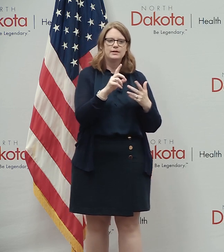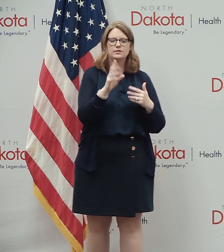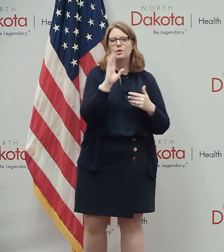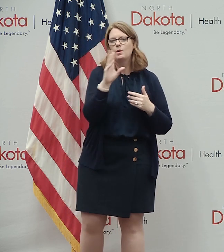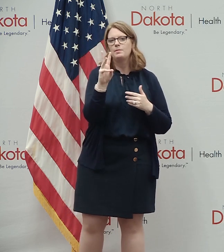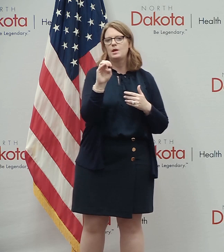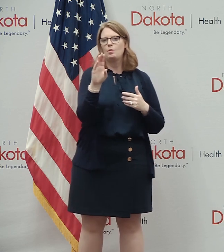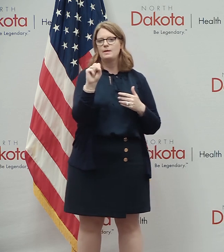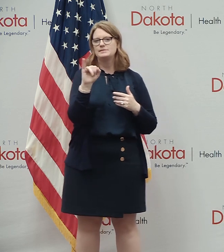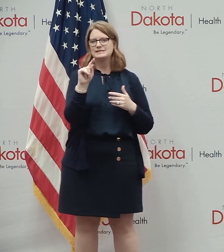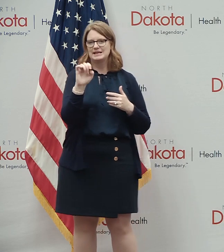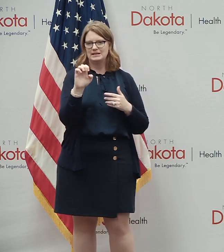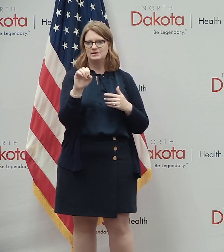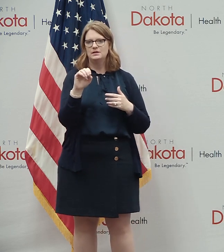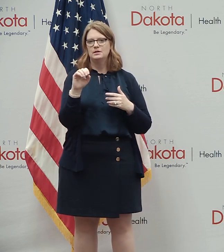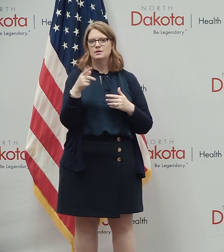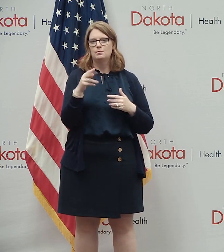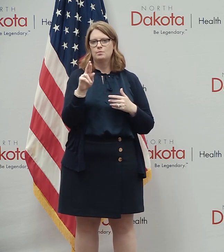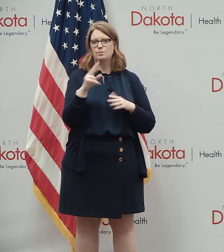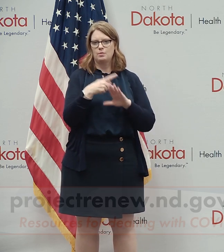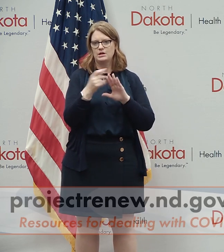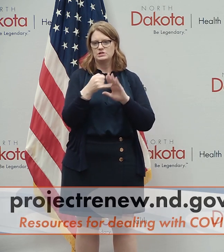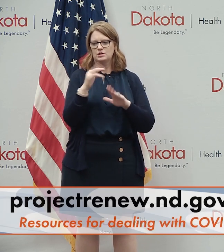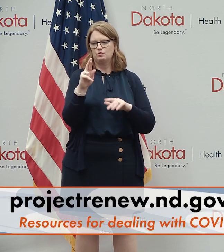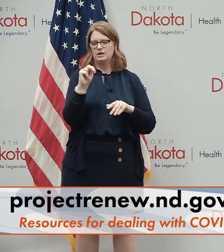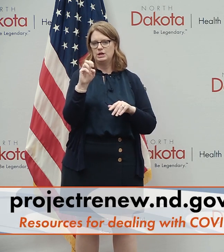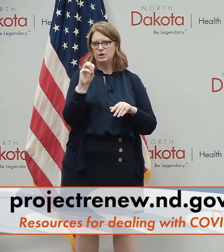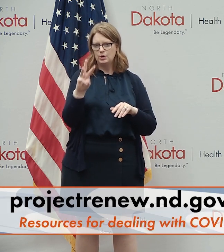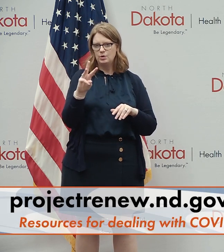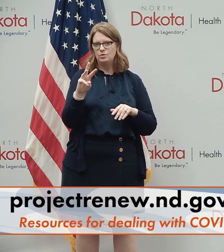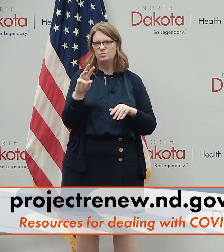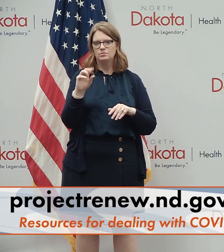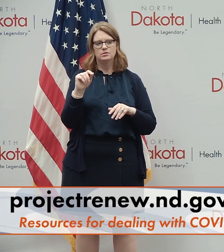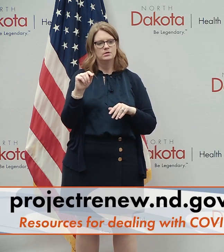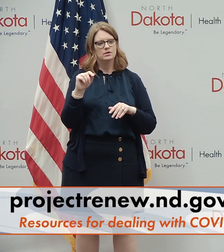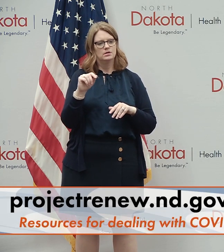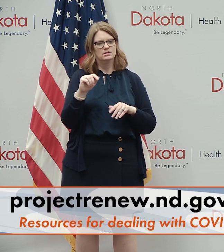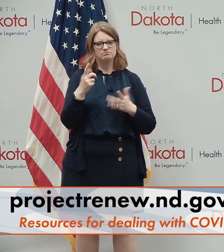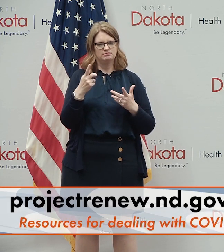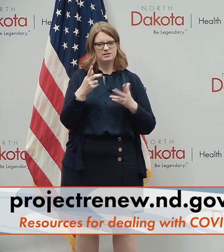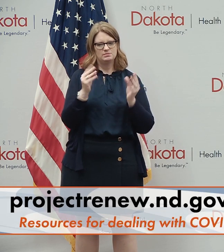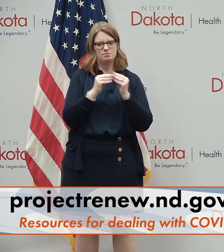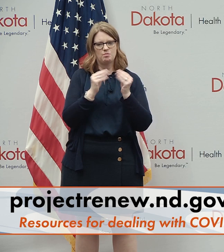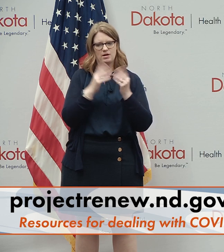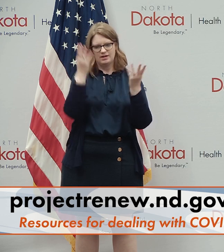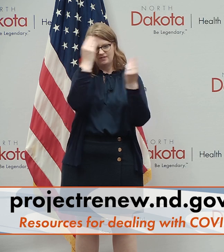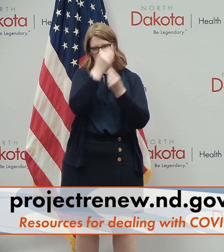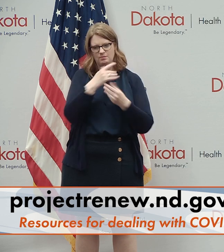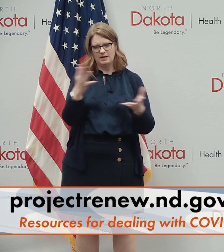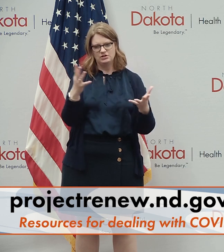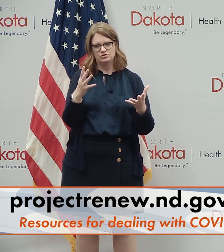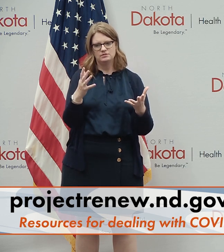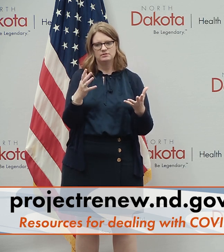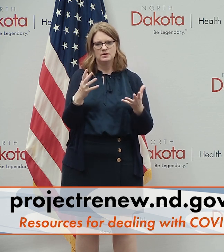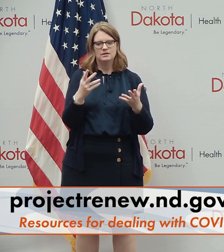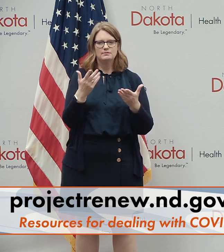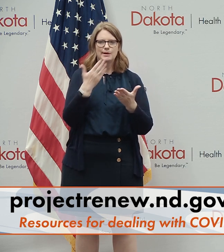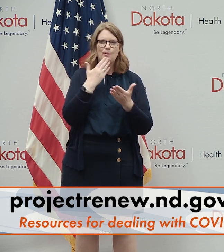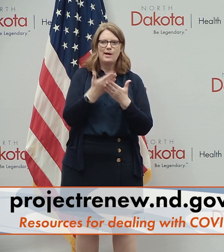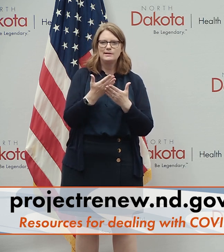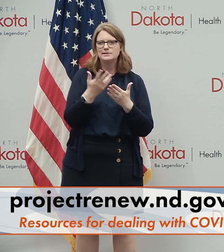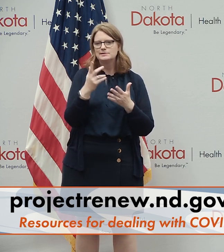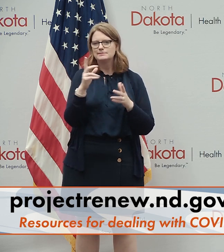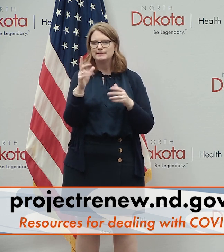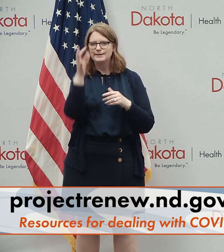coming up at projectrenew.nd.gov, serves as a comprehensive resource for information on coping and well-being, wellness tips, and who